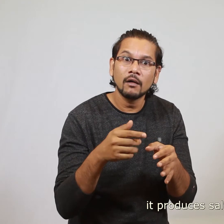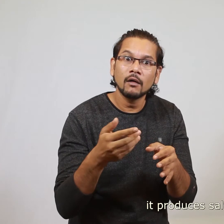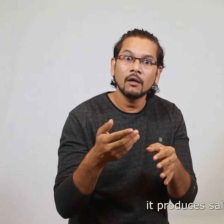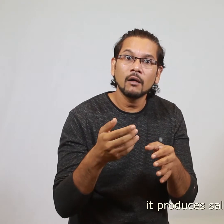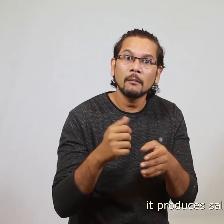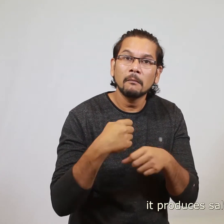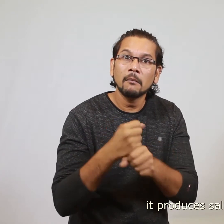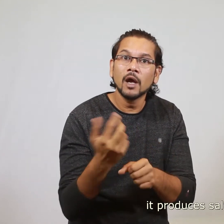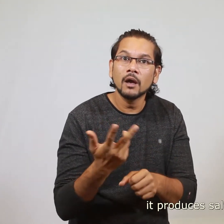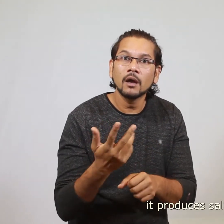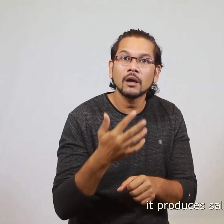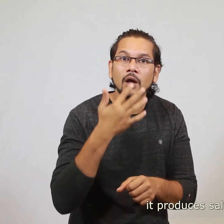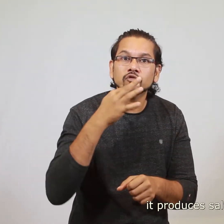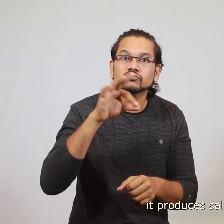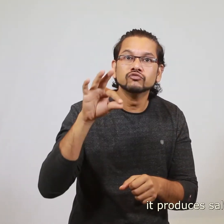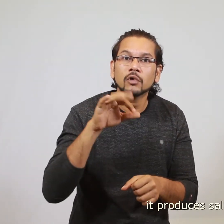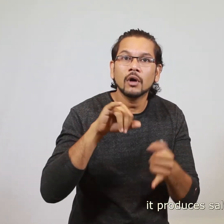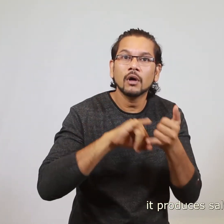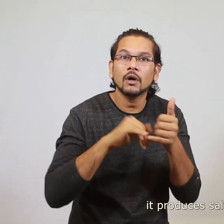it produces salt.